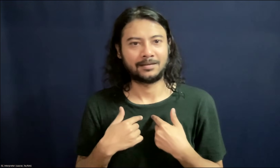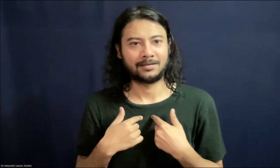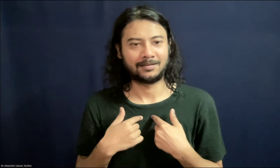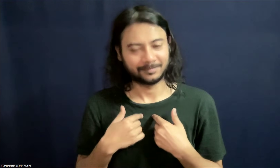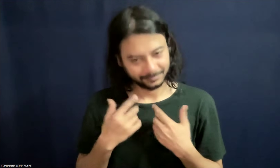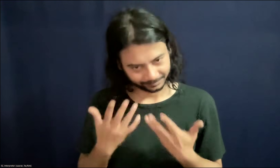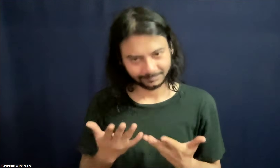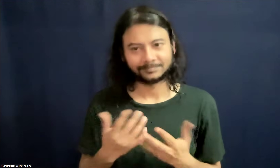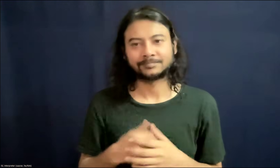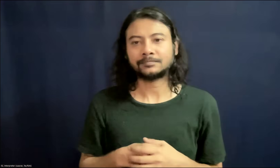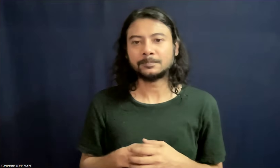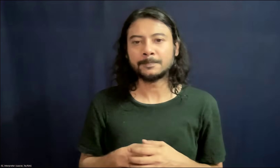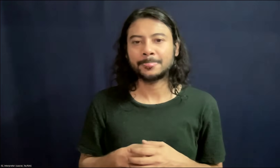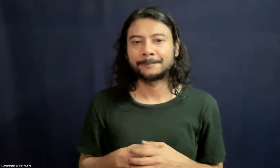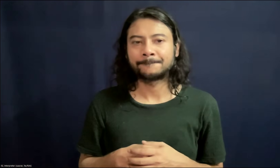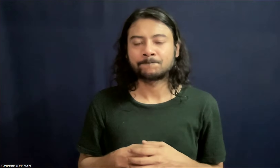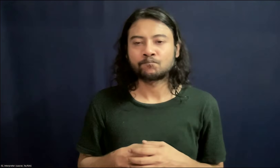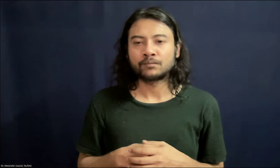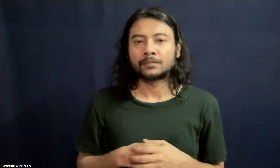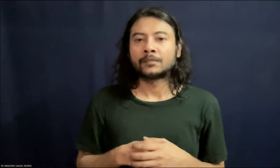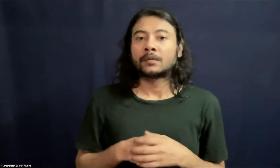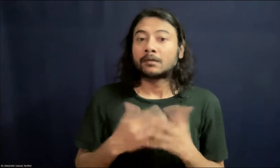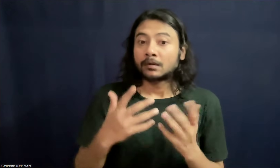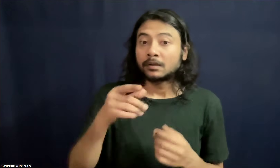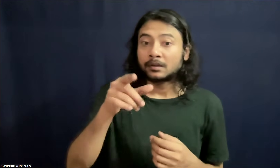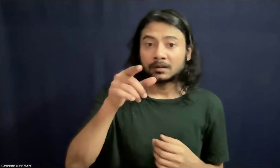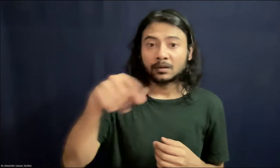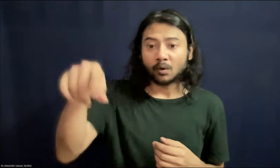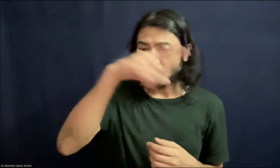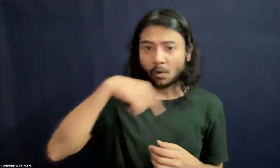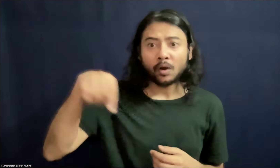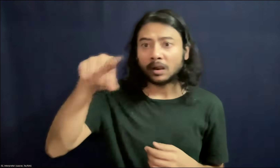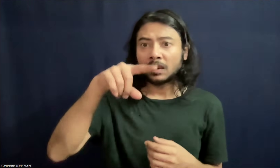quite similar to Krishna. Why? Because we have come from him.